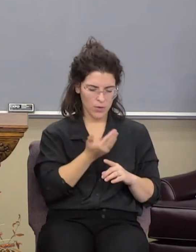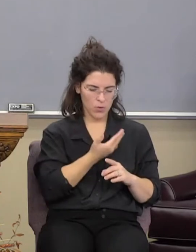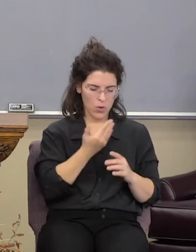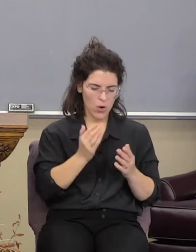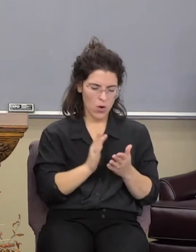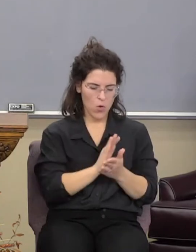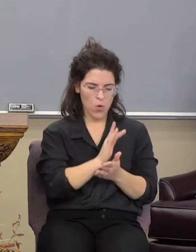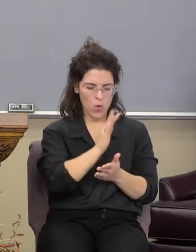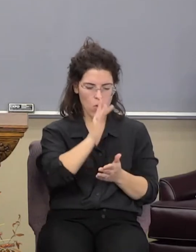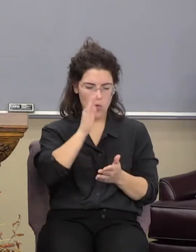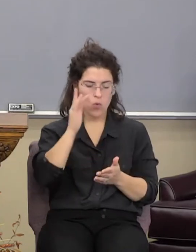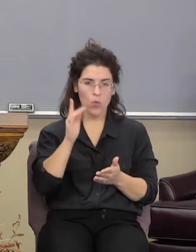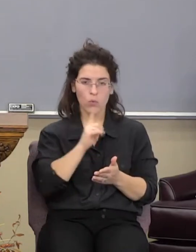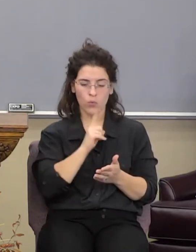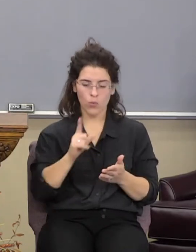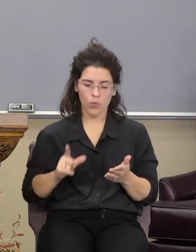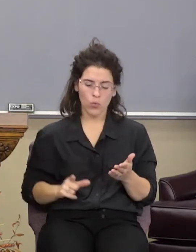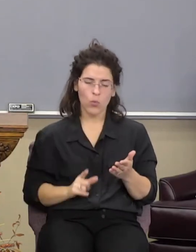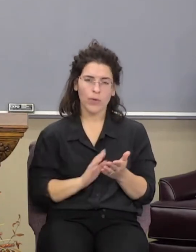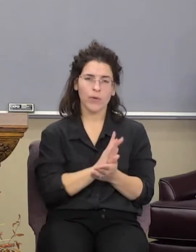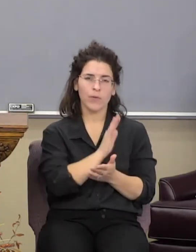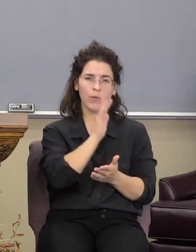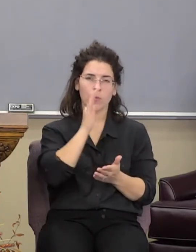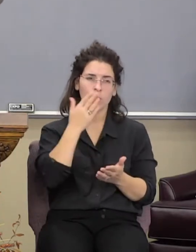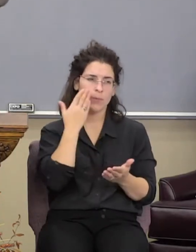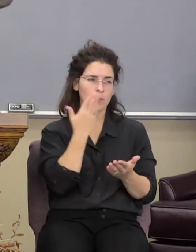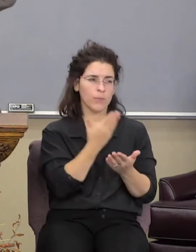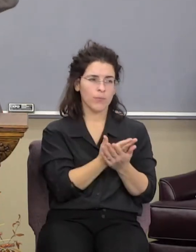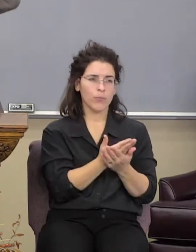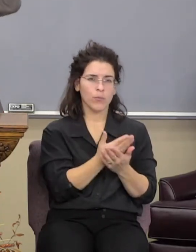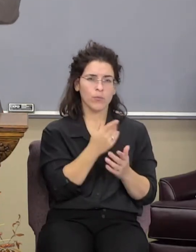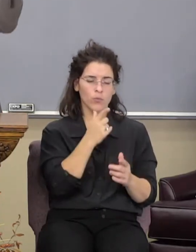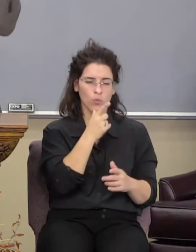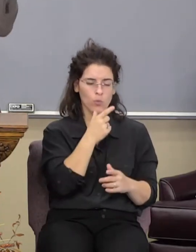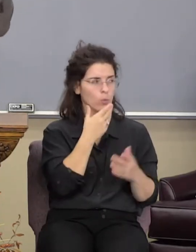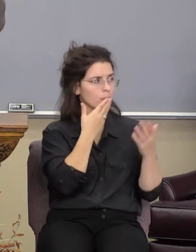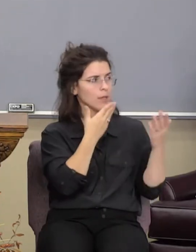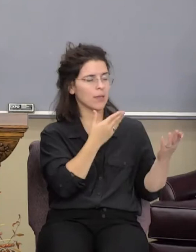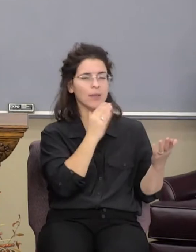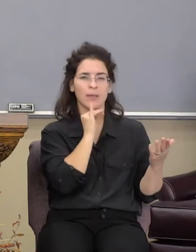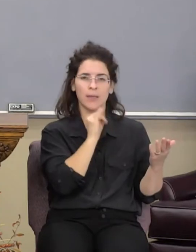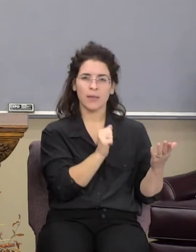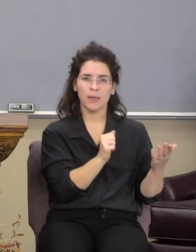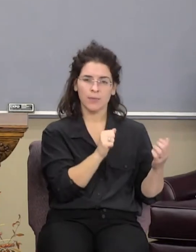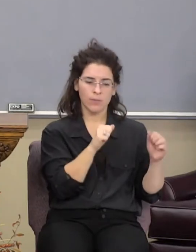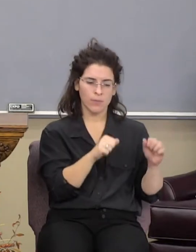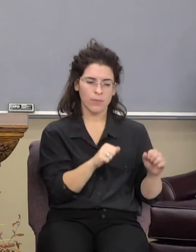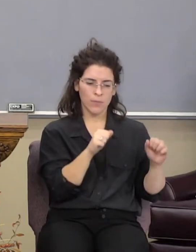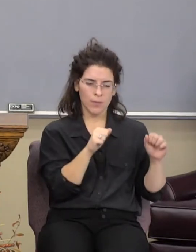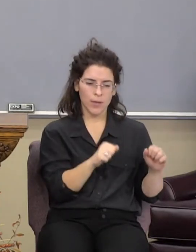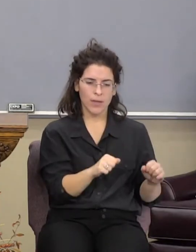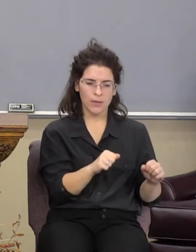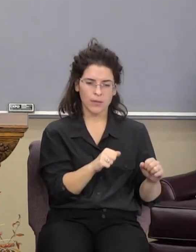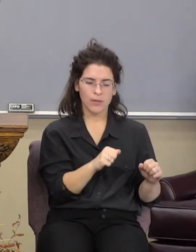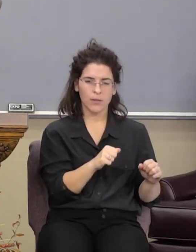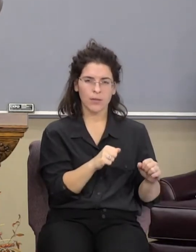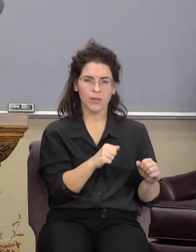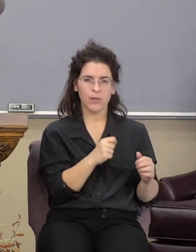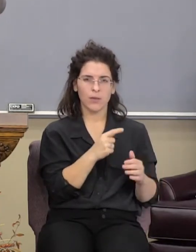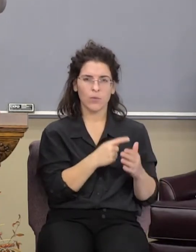the Lord of glory, he proves who he is and the capacity and